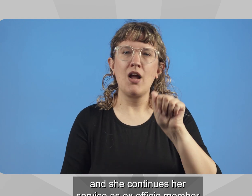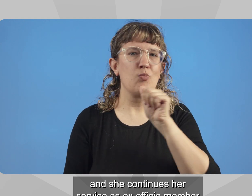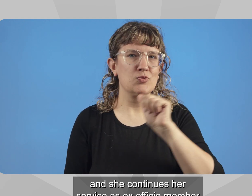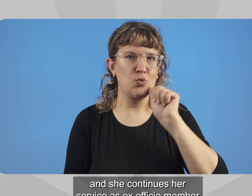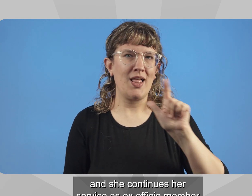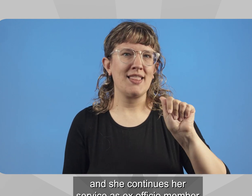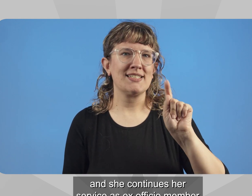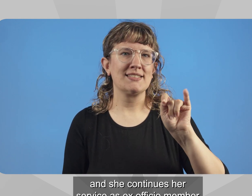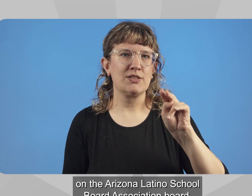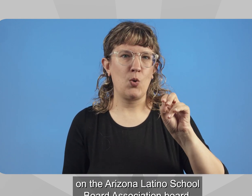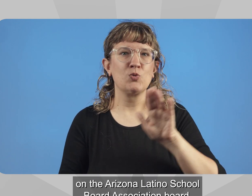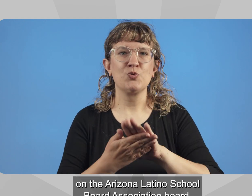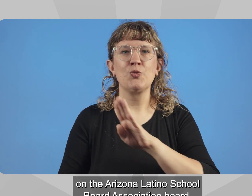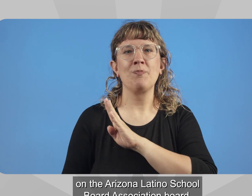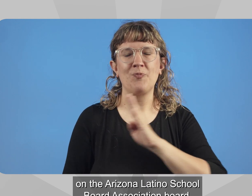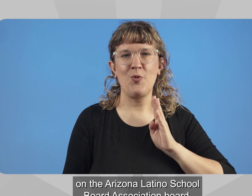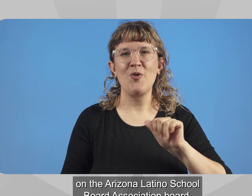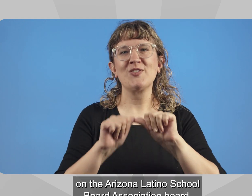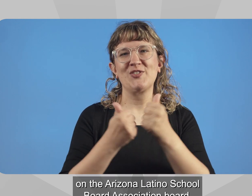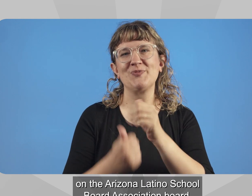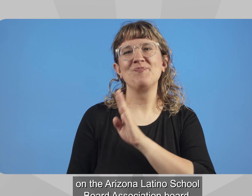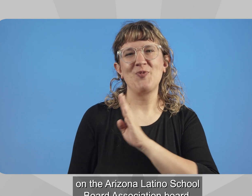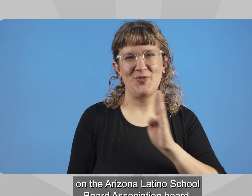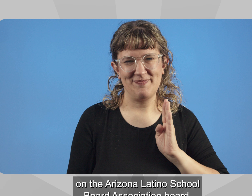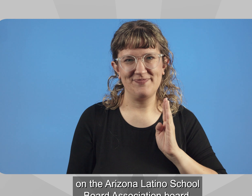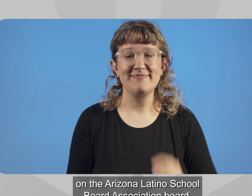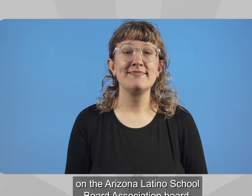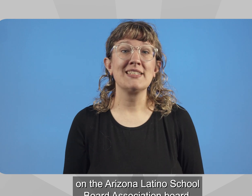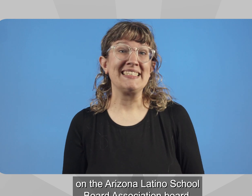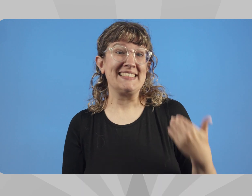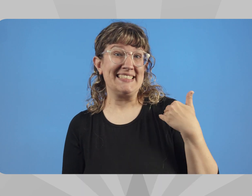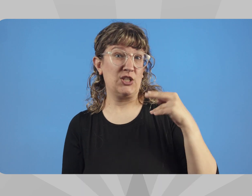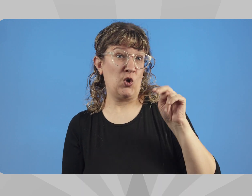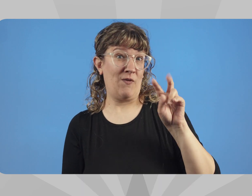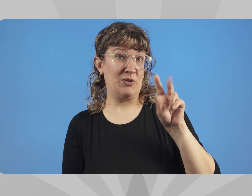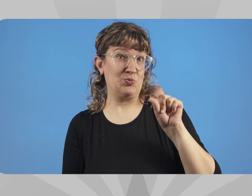ex officio member on the Arizona Latino School Board Association Board.